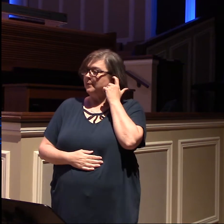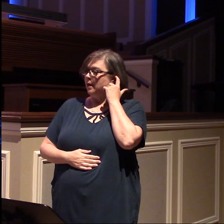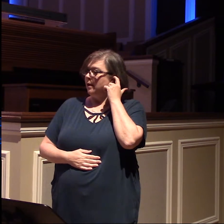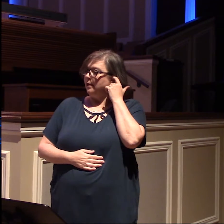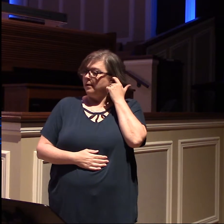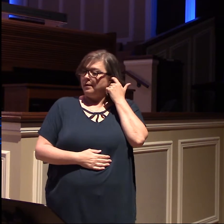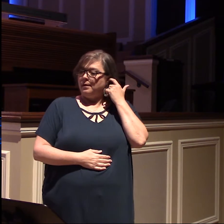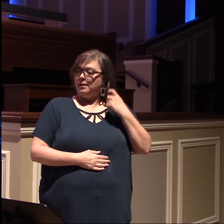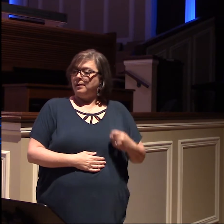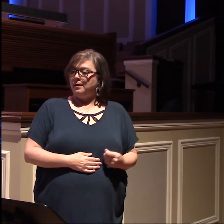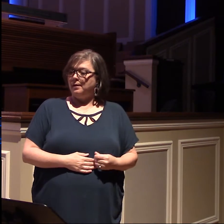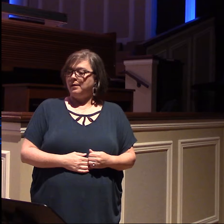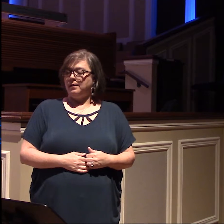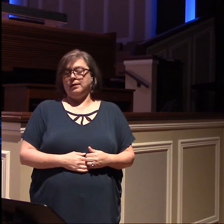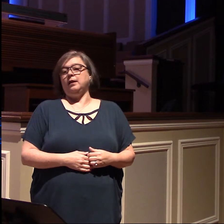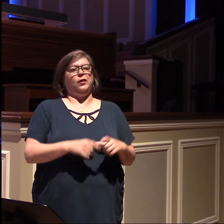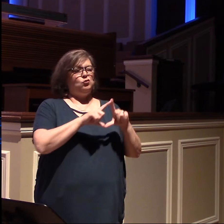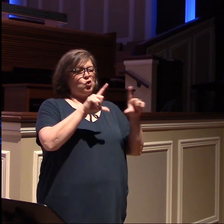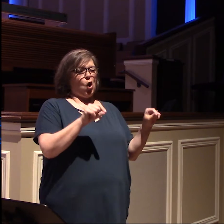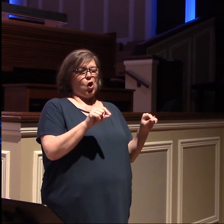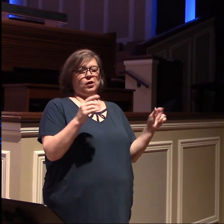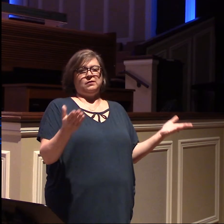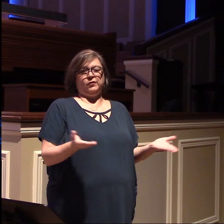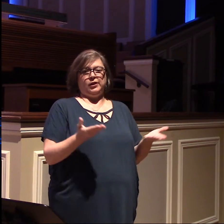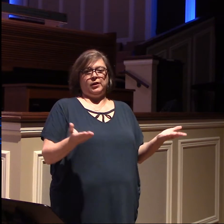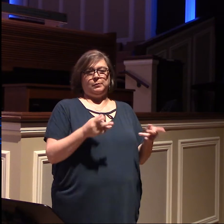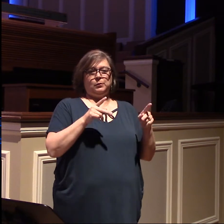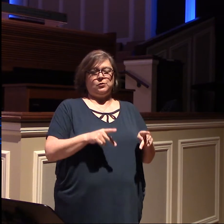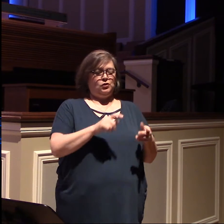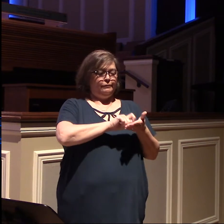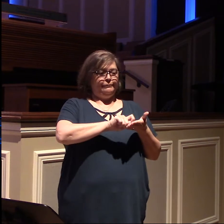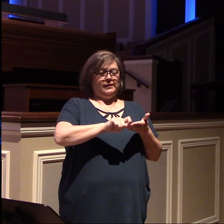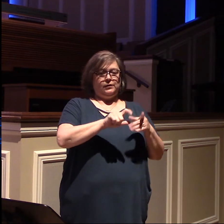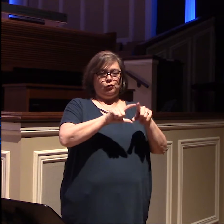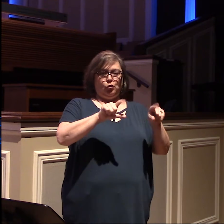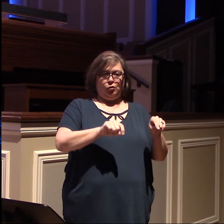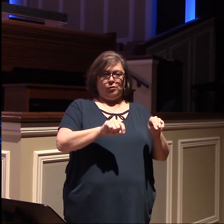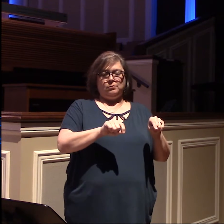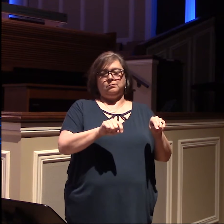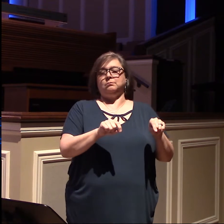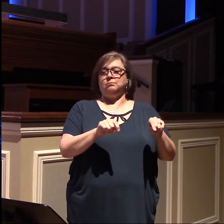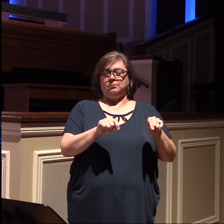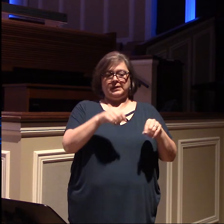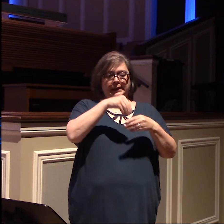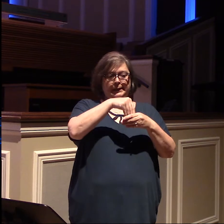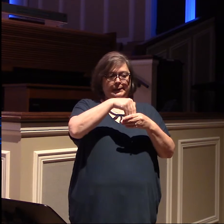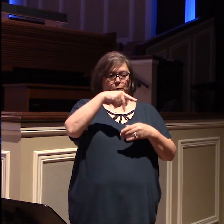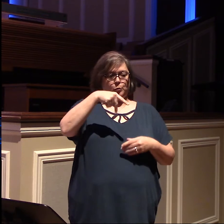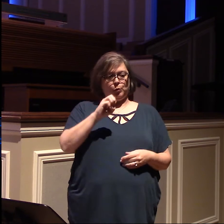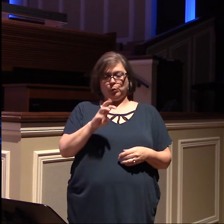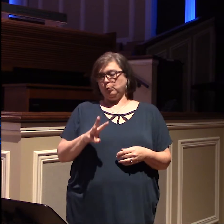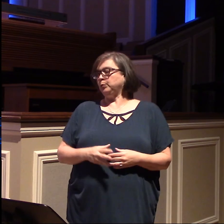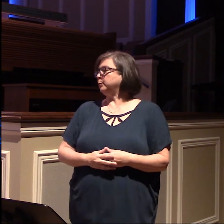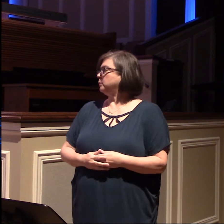also, there are some connect cards in your pews that you can fill out and drop in the offering plate on your way out. And just a couple quick things this morning. The